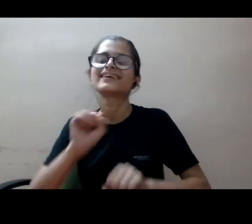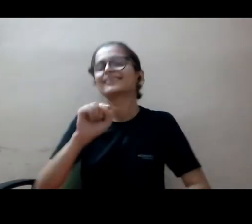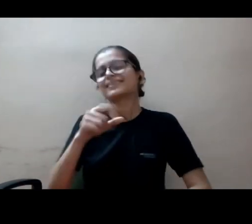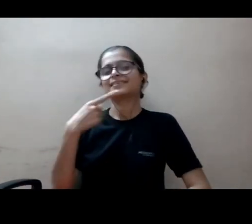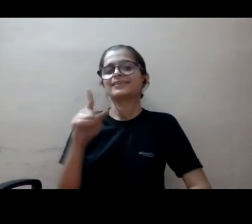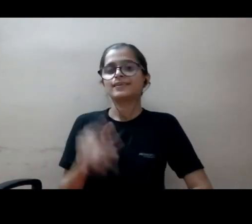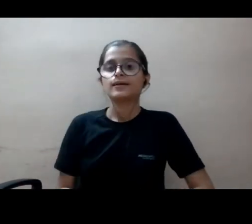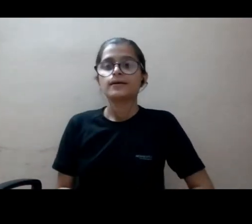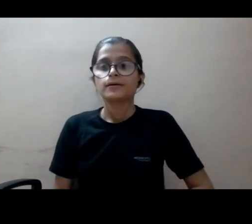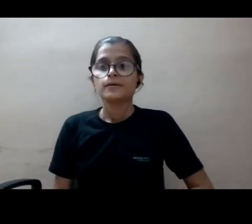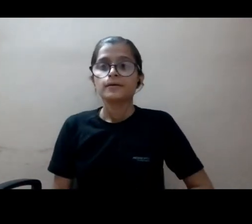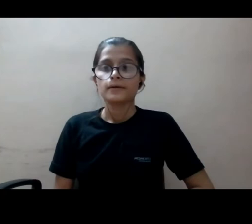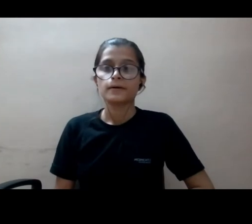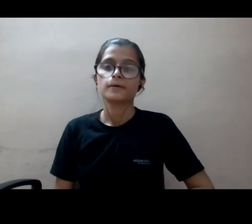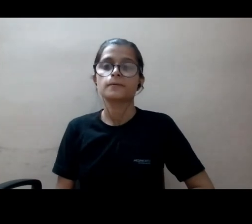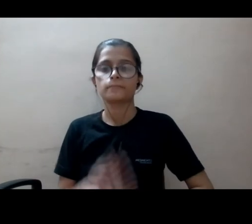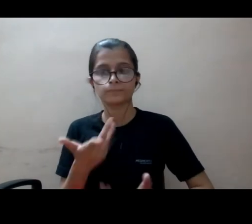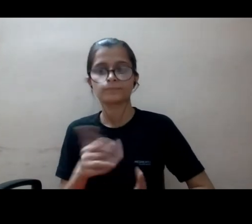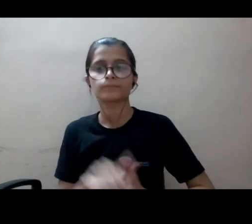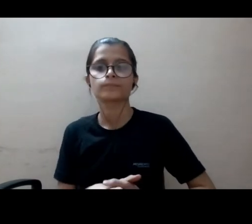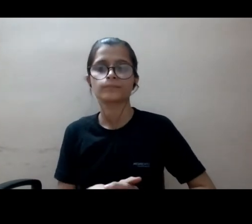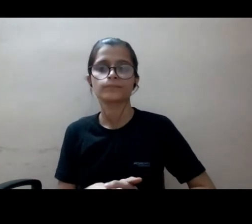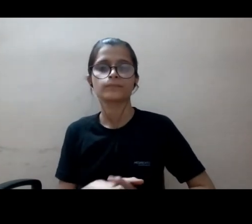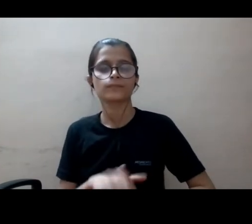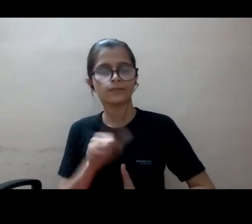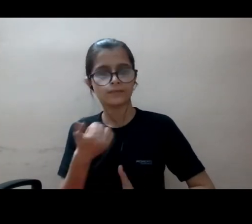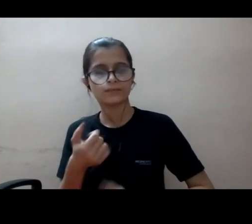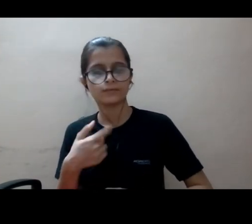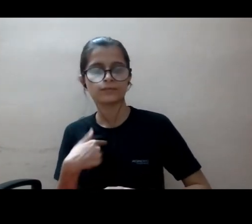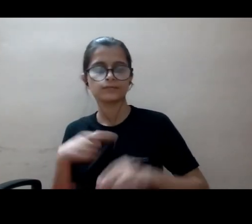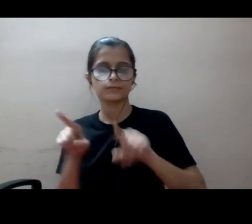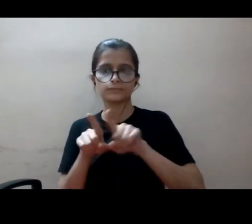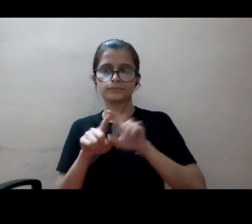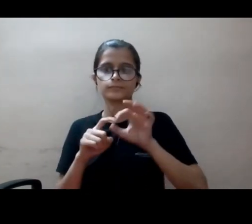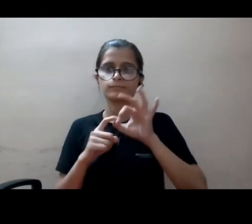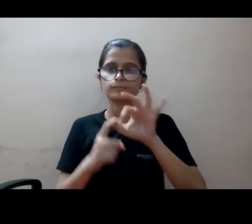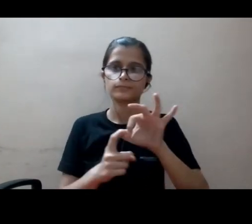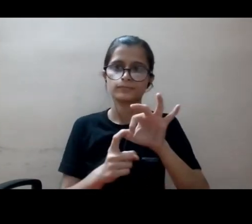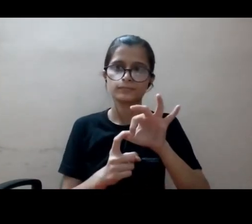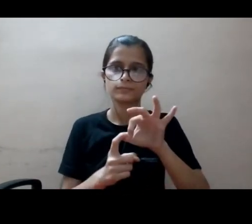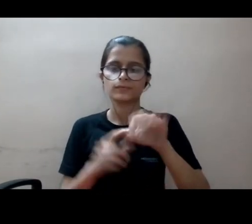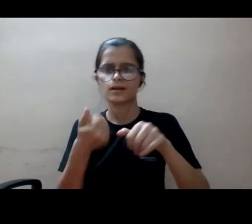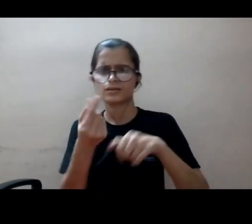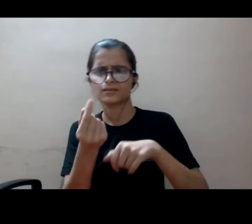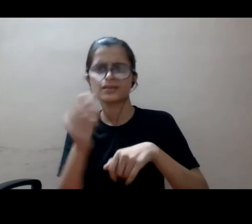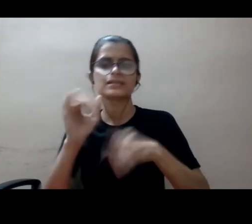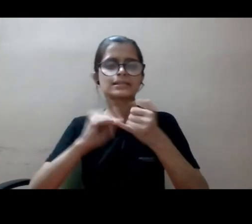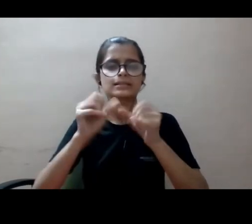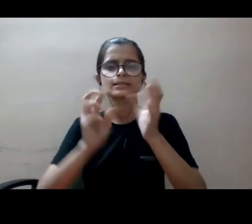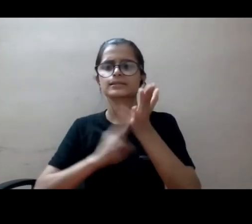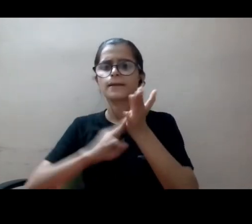and there was another question there, but I could come back to it because Samir has had his hand up for a while. So,